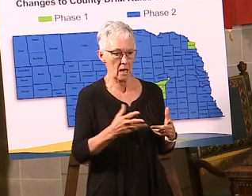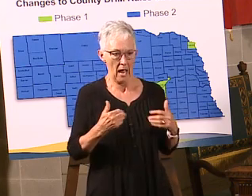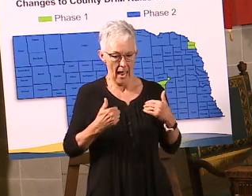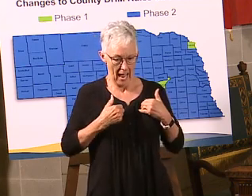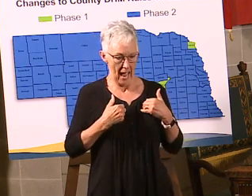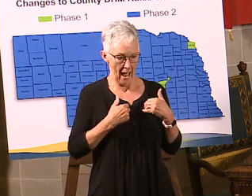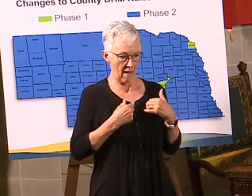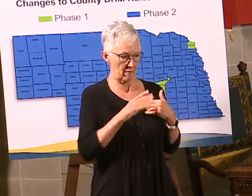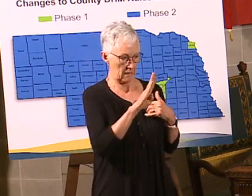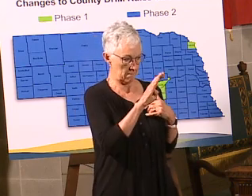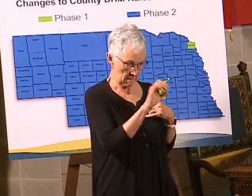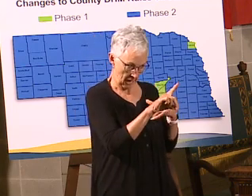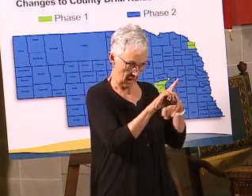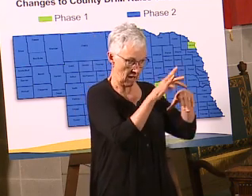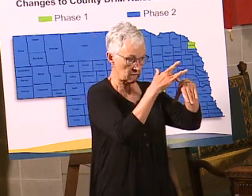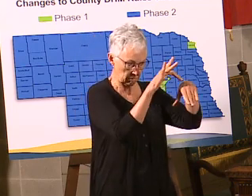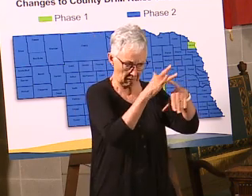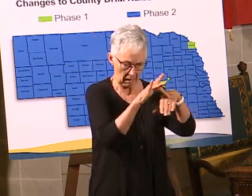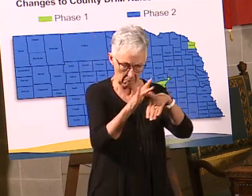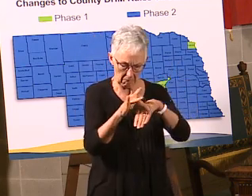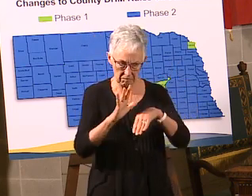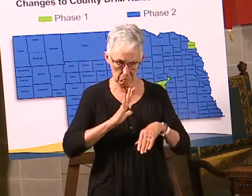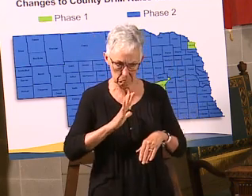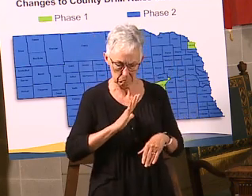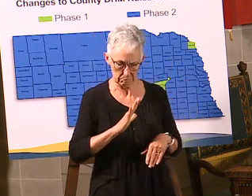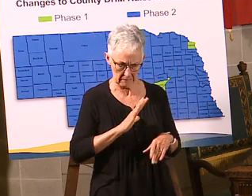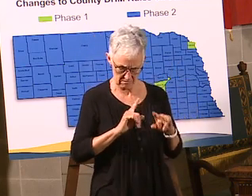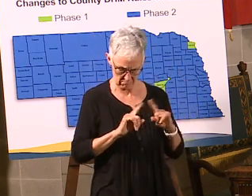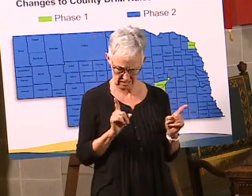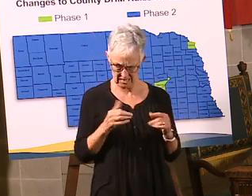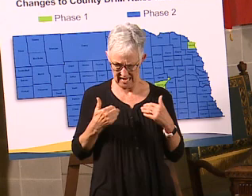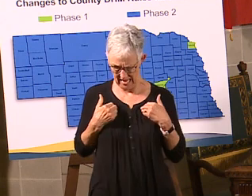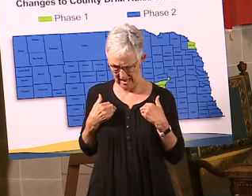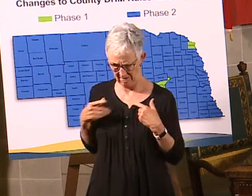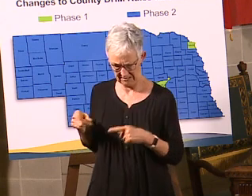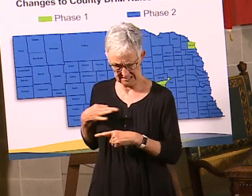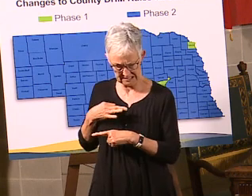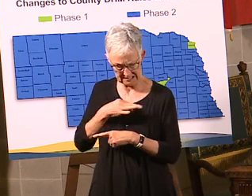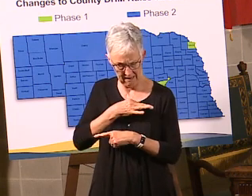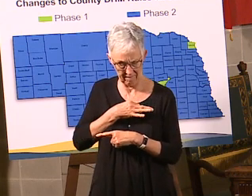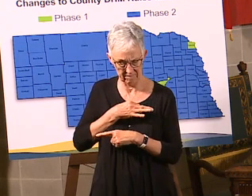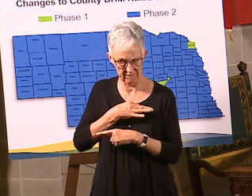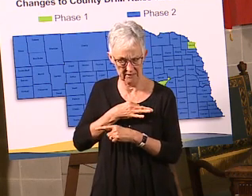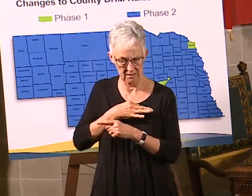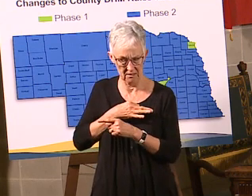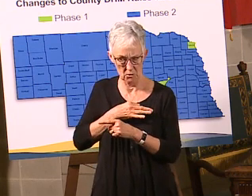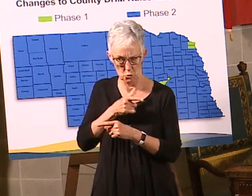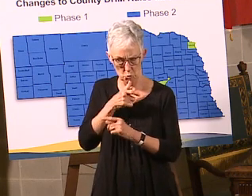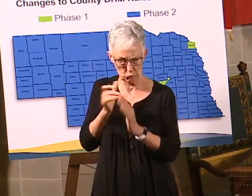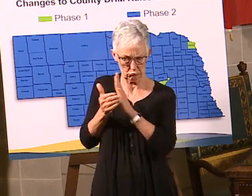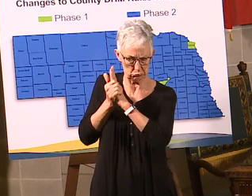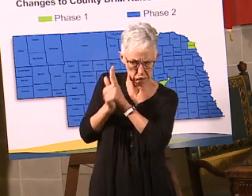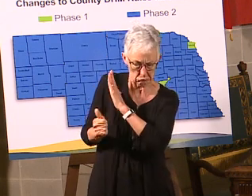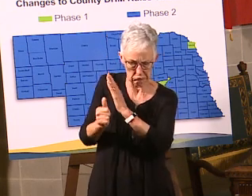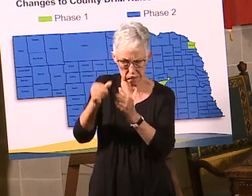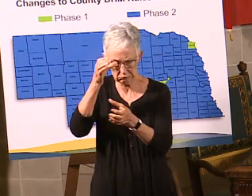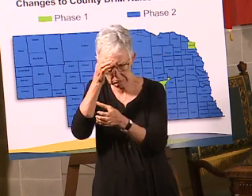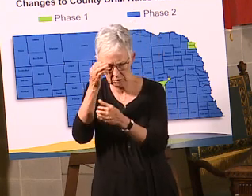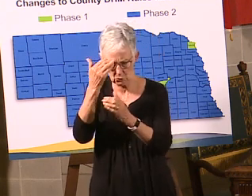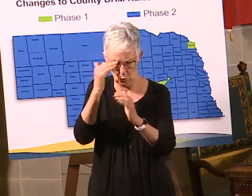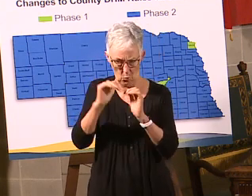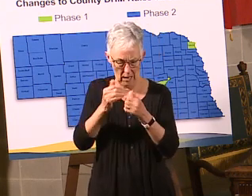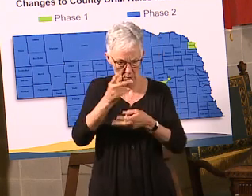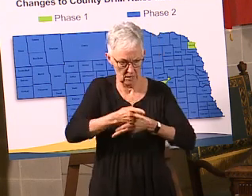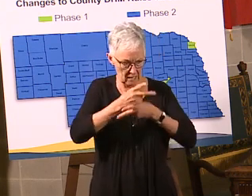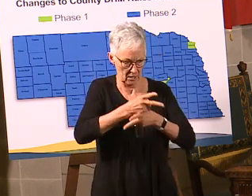the bed availability there for taking care of patients, but also the staffing necessary. And they are assuring me now that